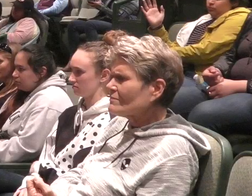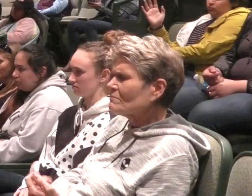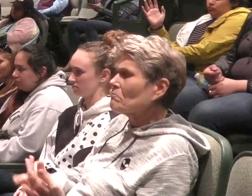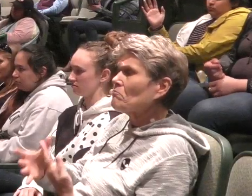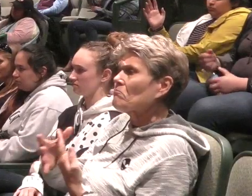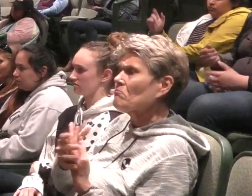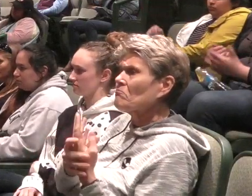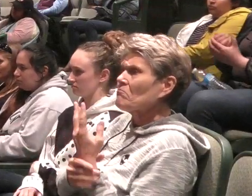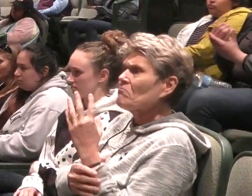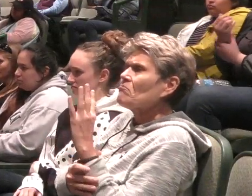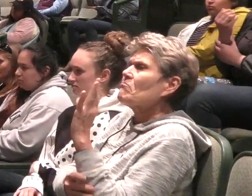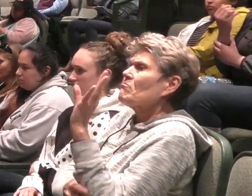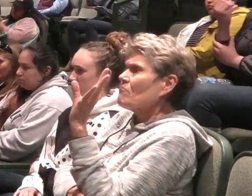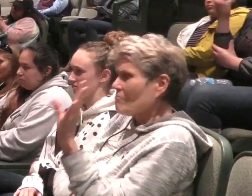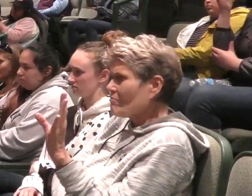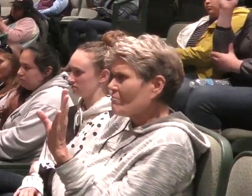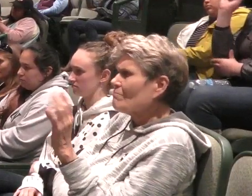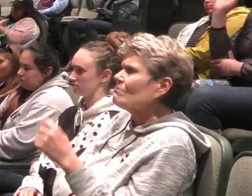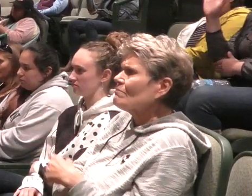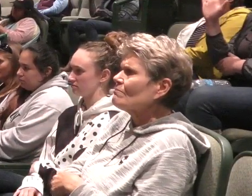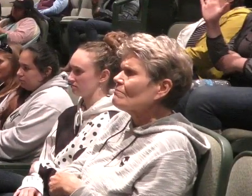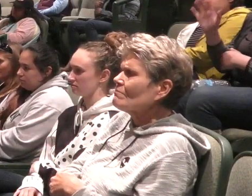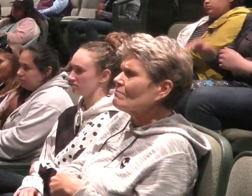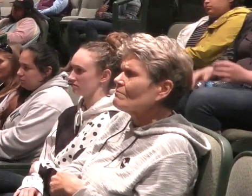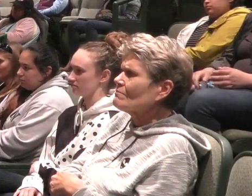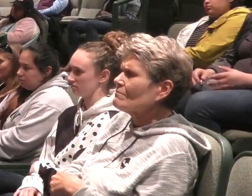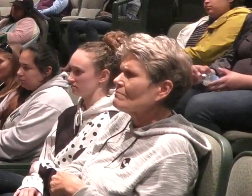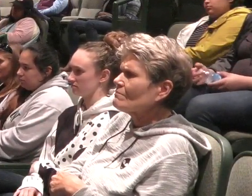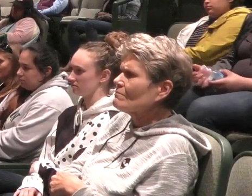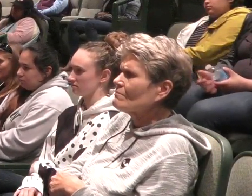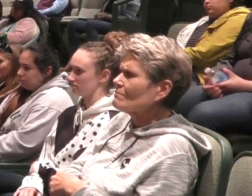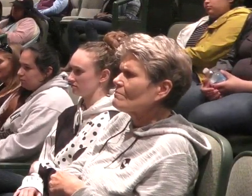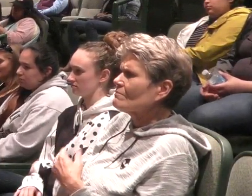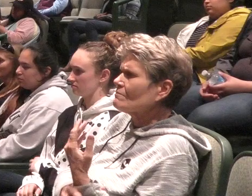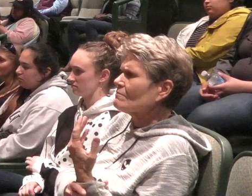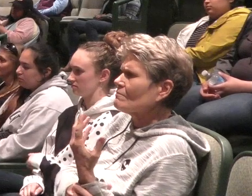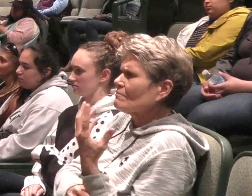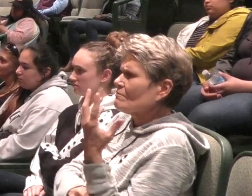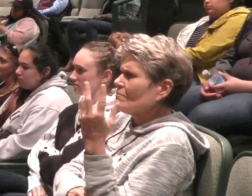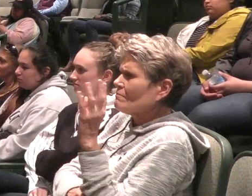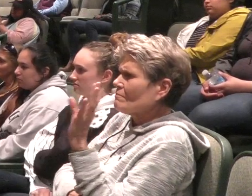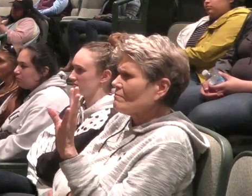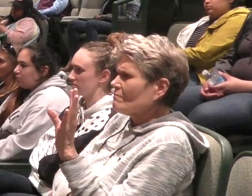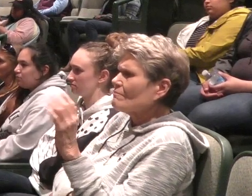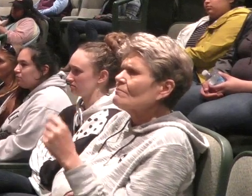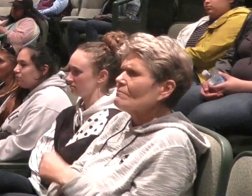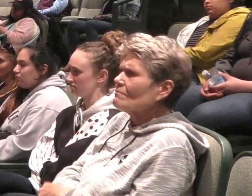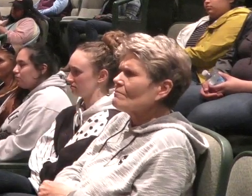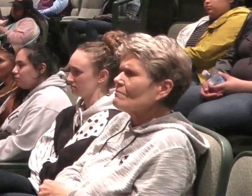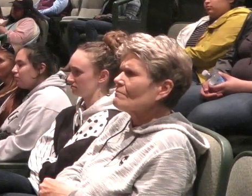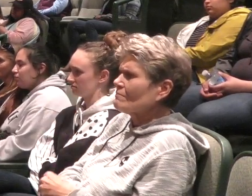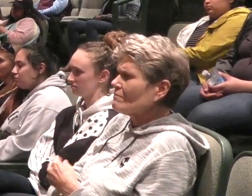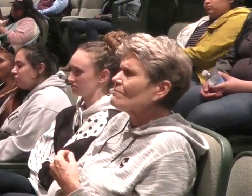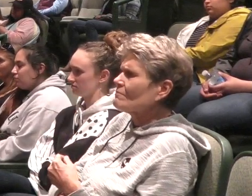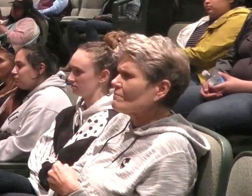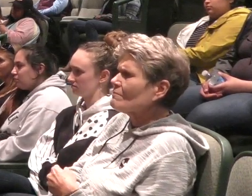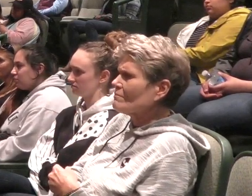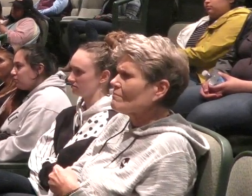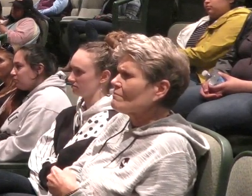Like that. The growth comes into becoming a tree. You see the trunk emerge, and you see the head